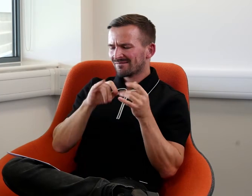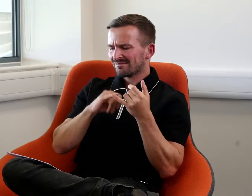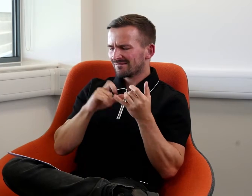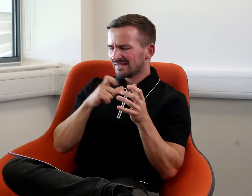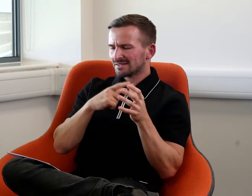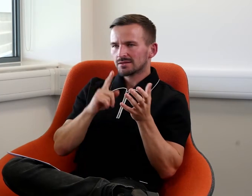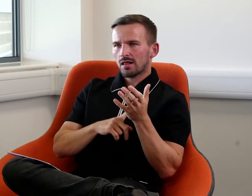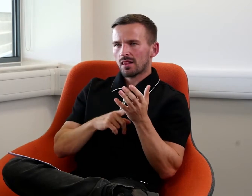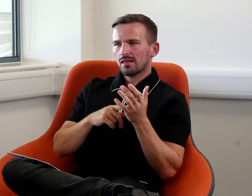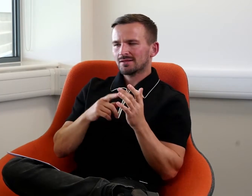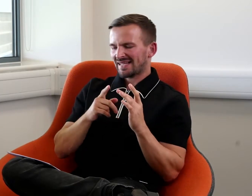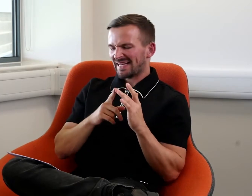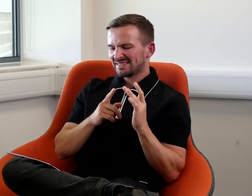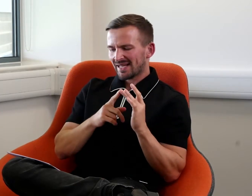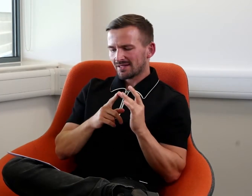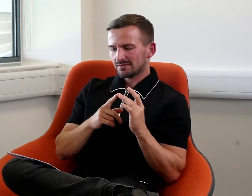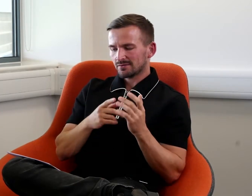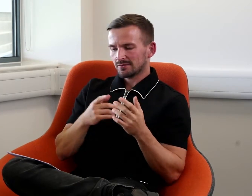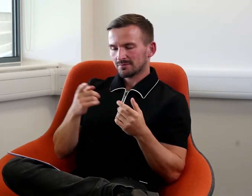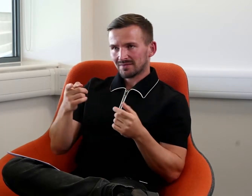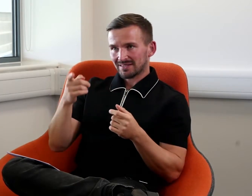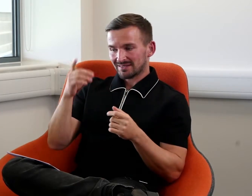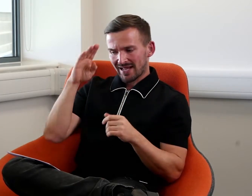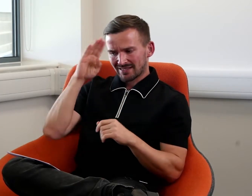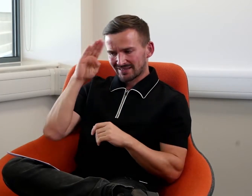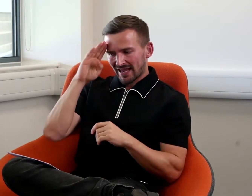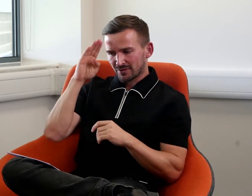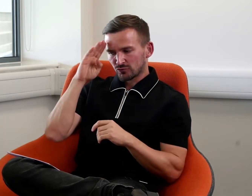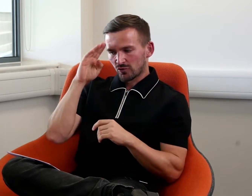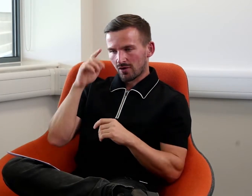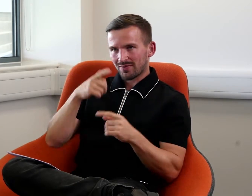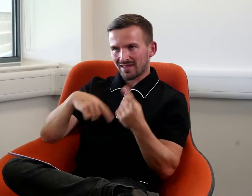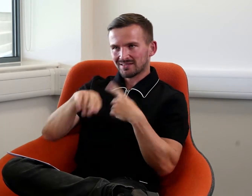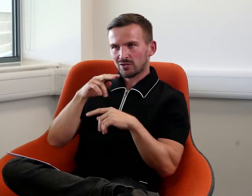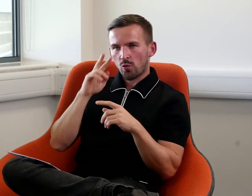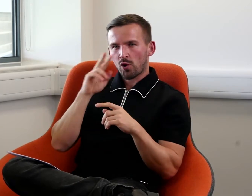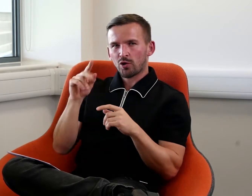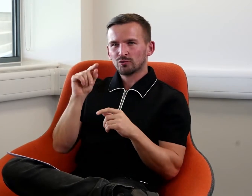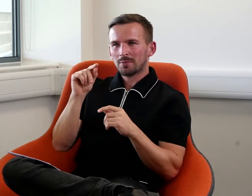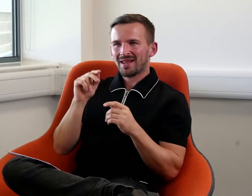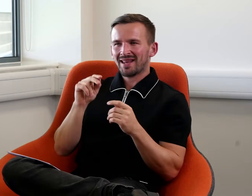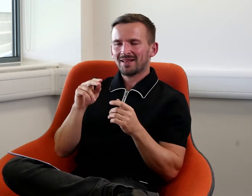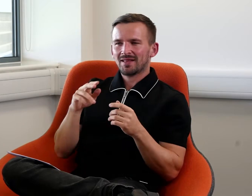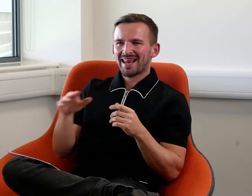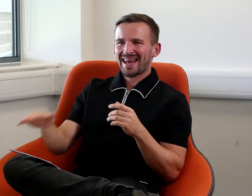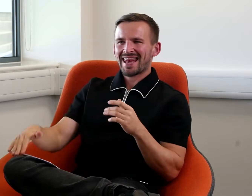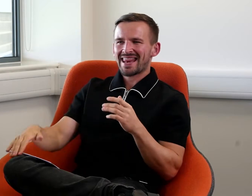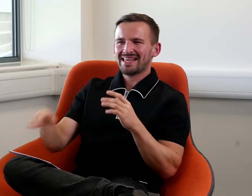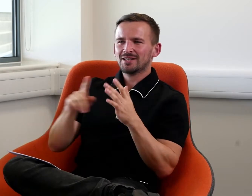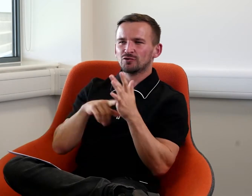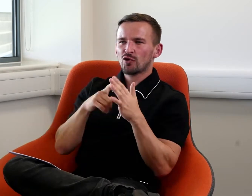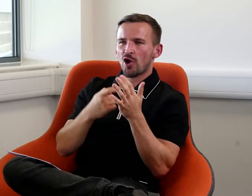growth, with inflation index. Do you feel like there's a sort of a danger at the